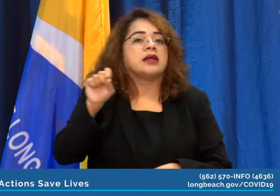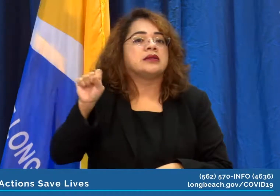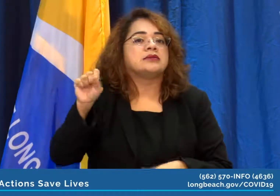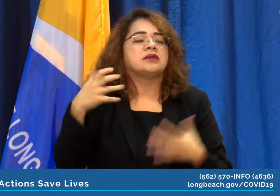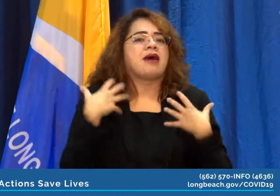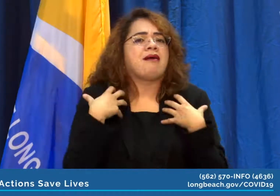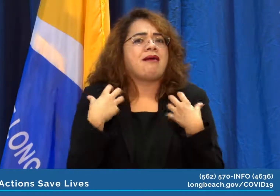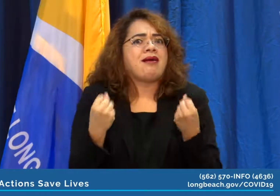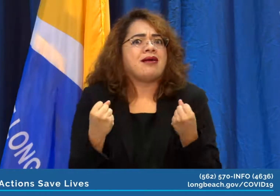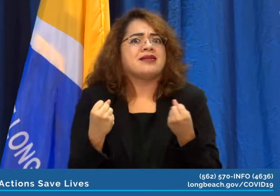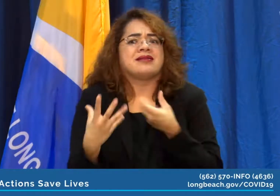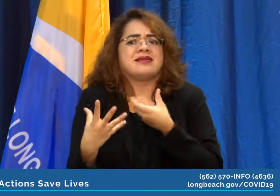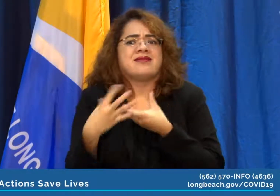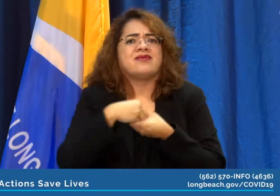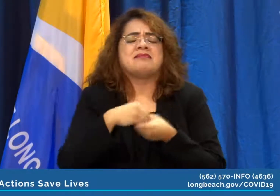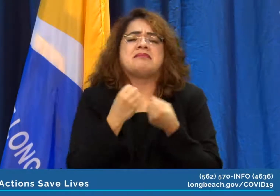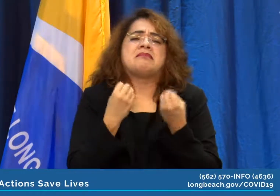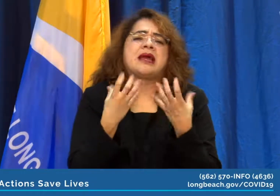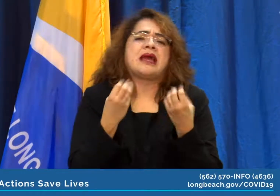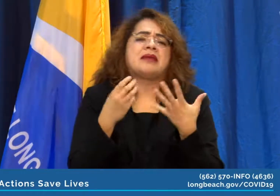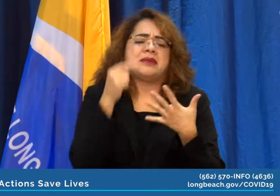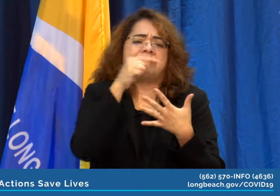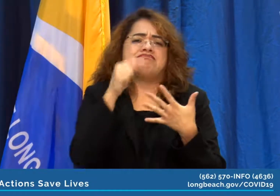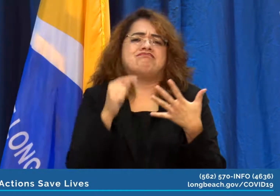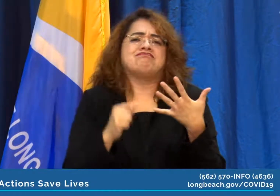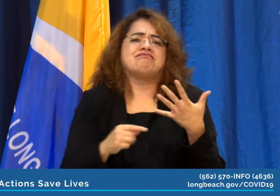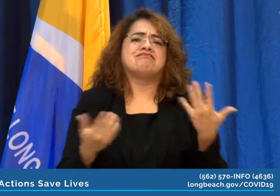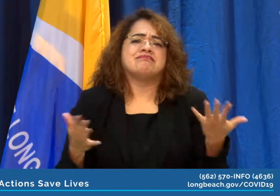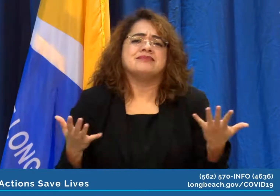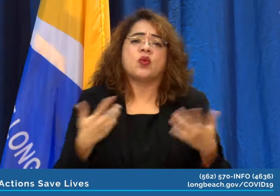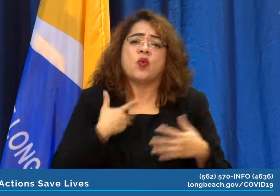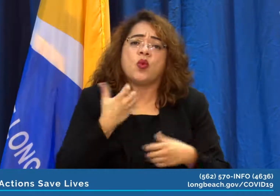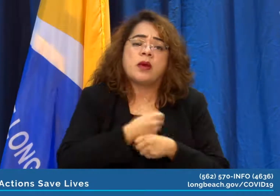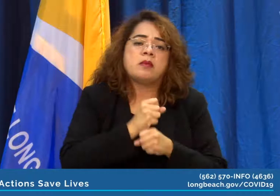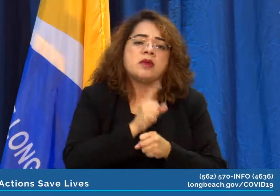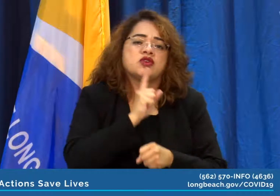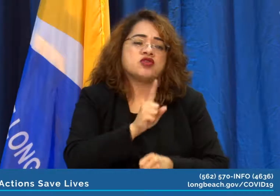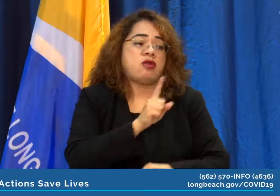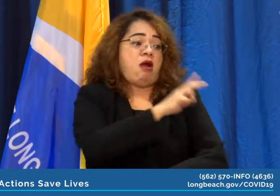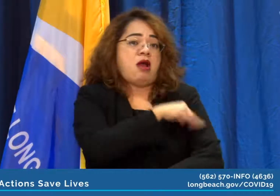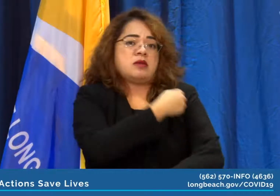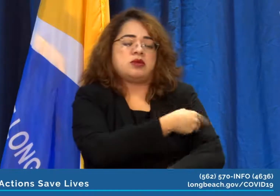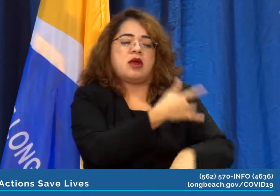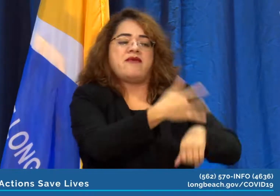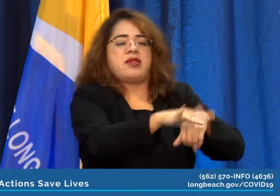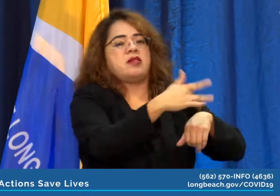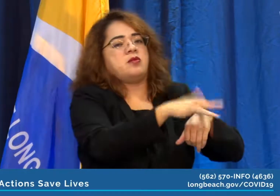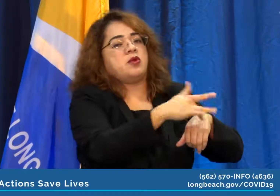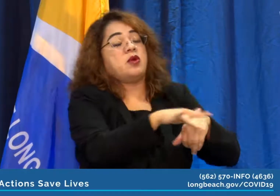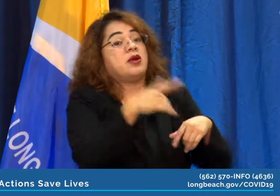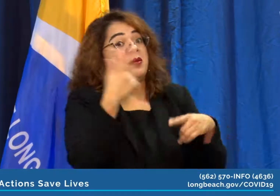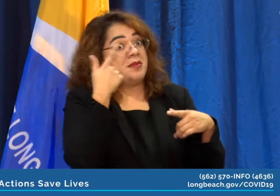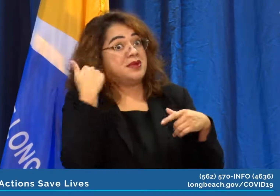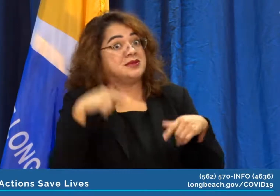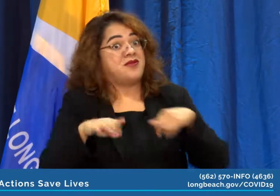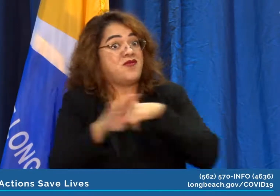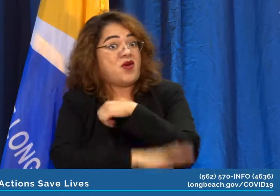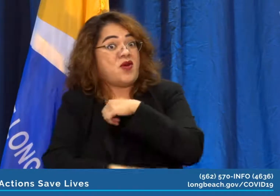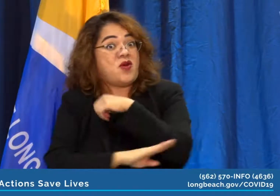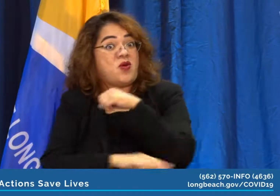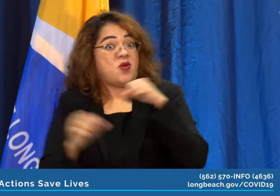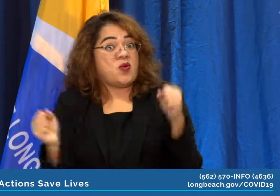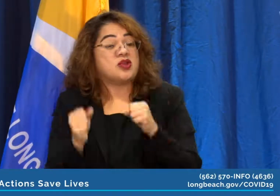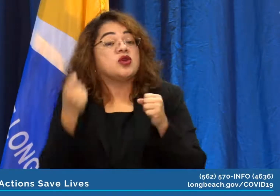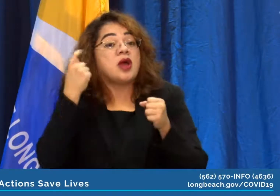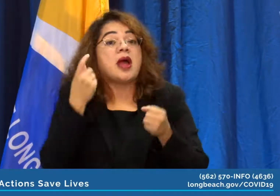And so right now we are really focused on ensuring that we have hospital capacity during a time when people are really beginning to go